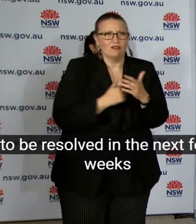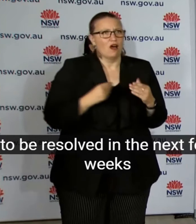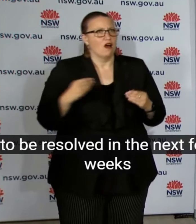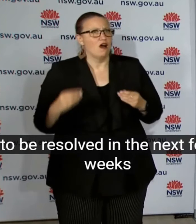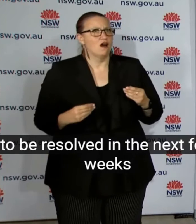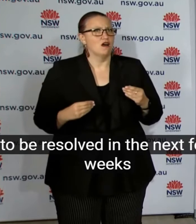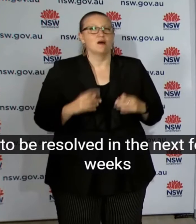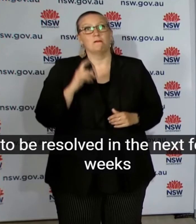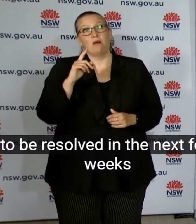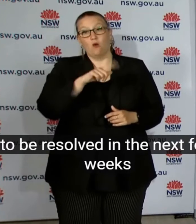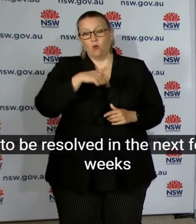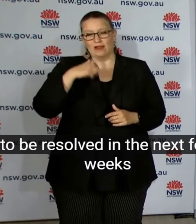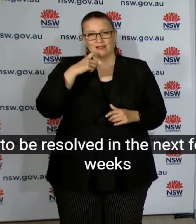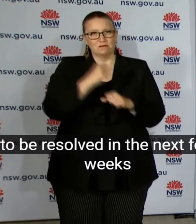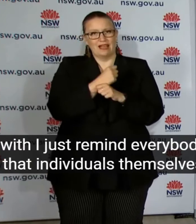everybody that